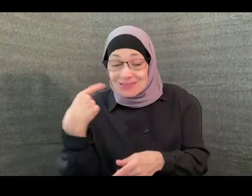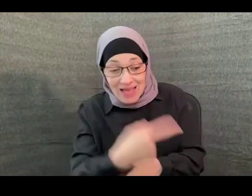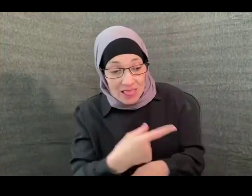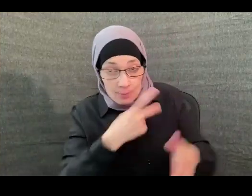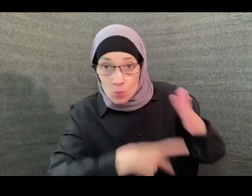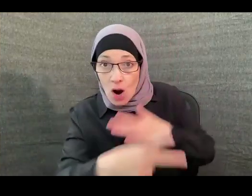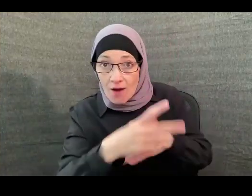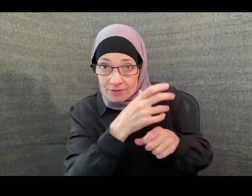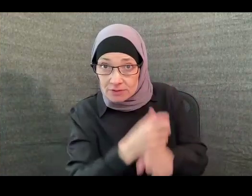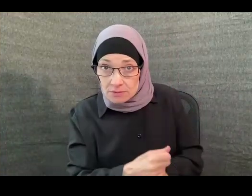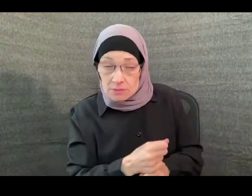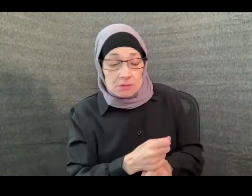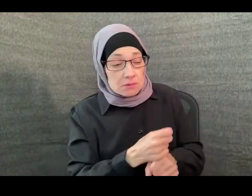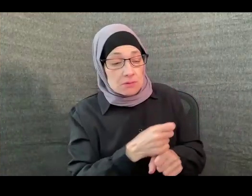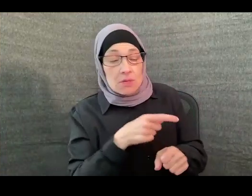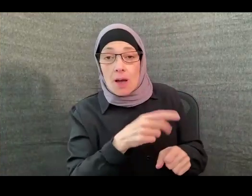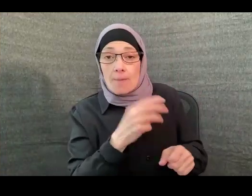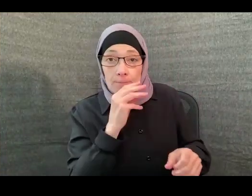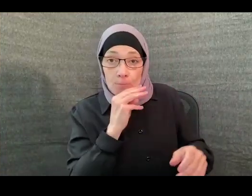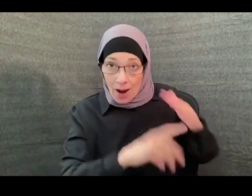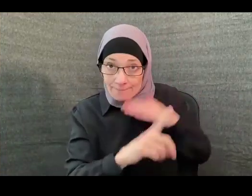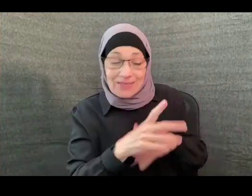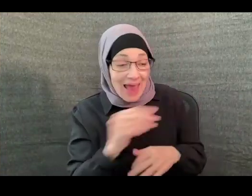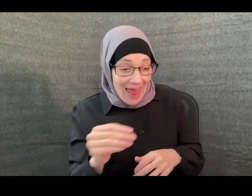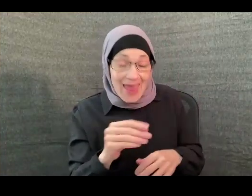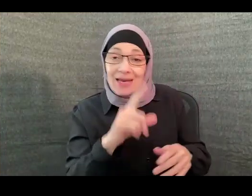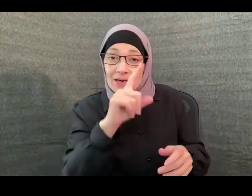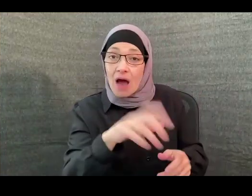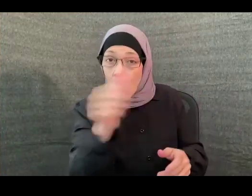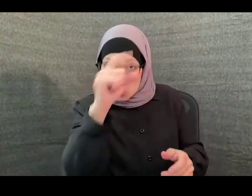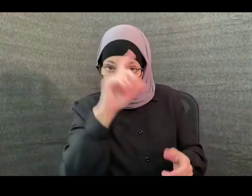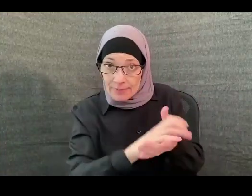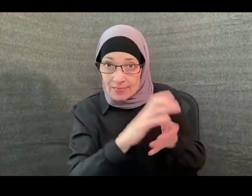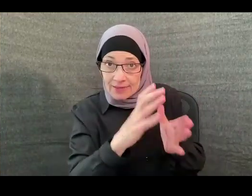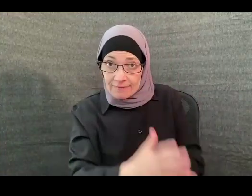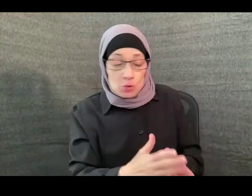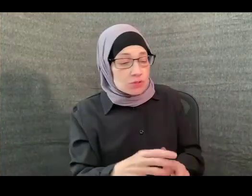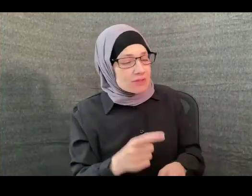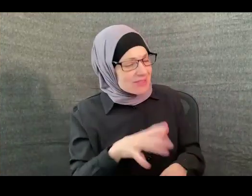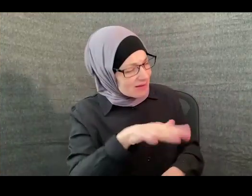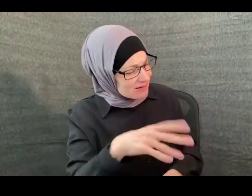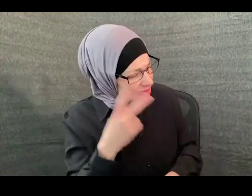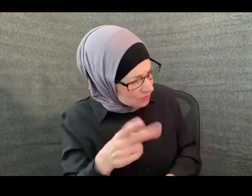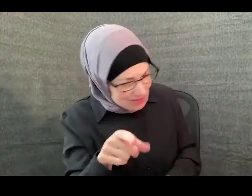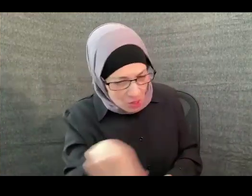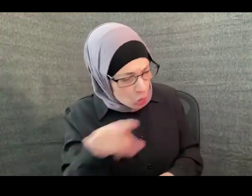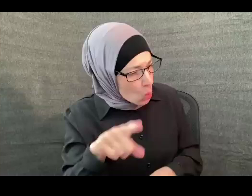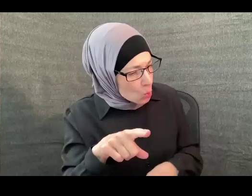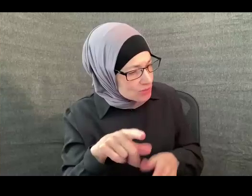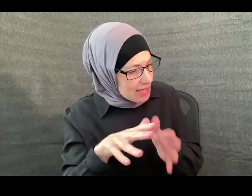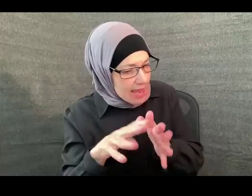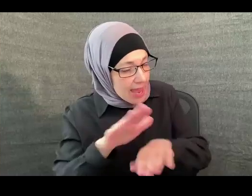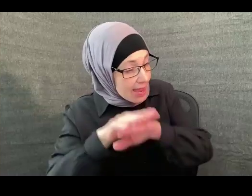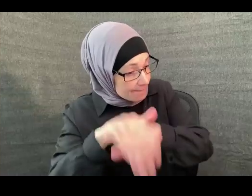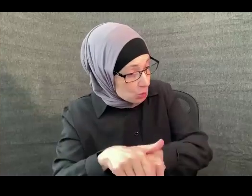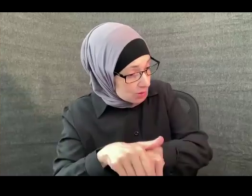you seen to those hypocrites who speak to their friends, meaning the people